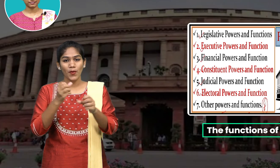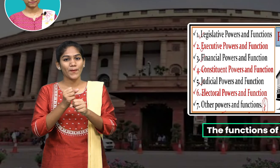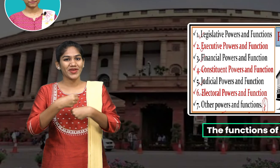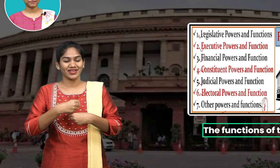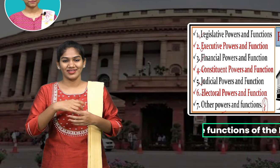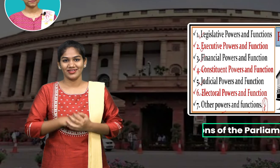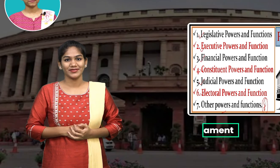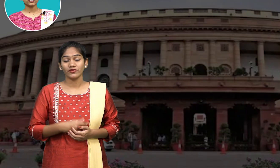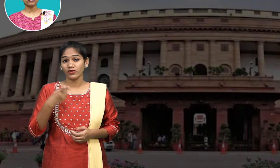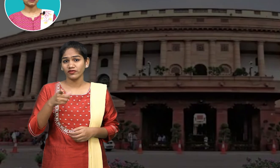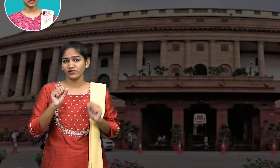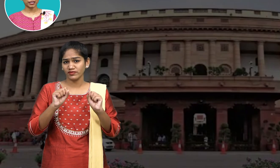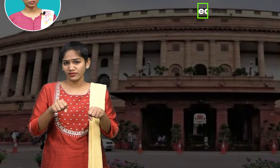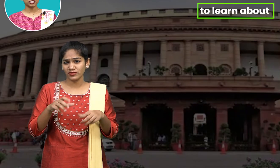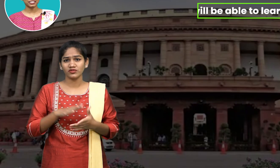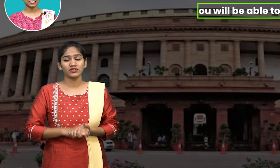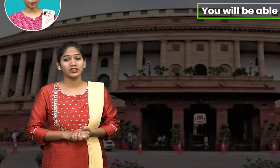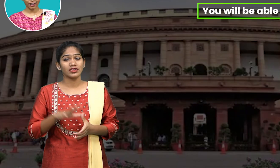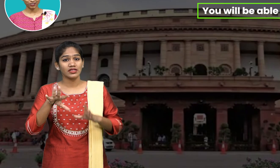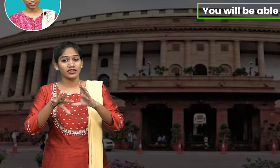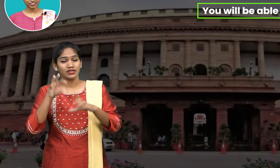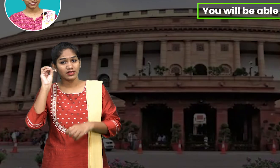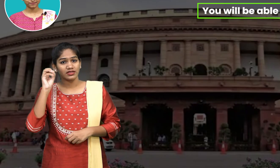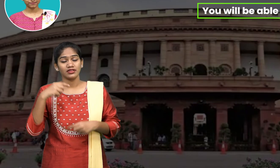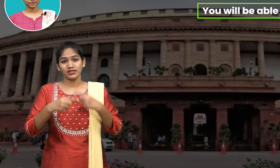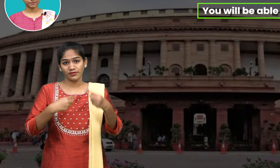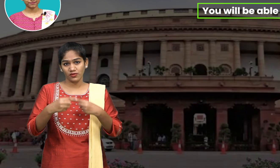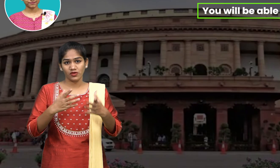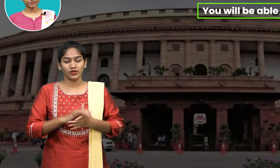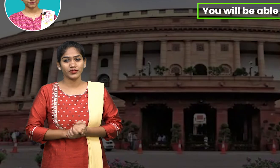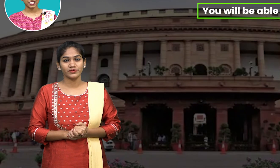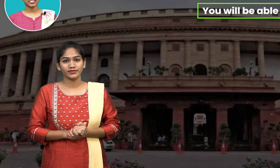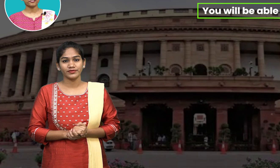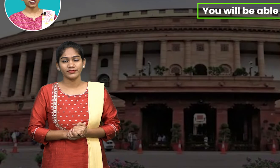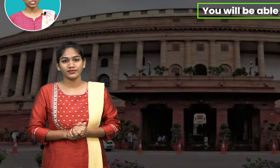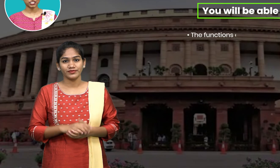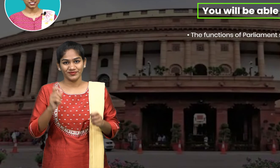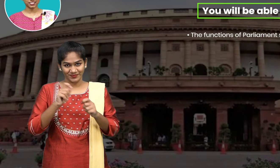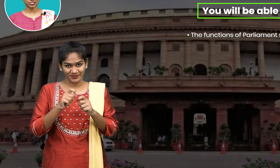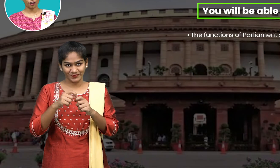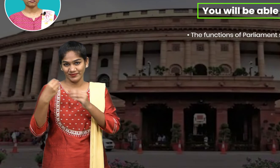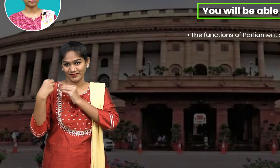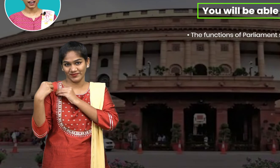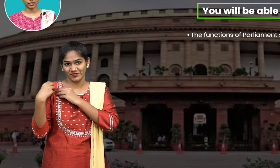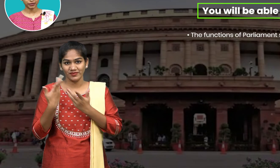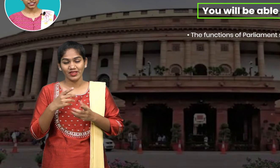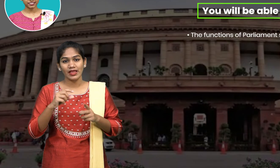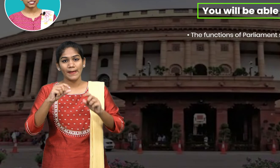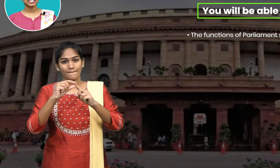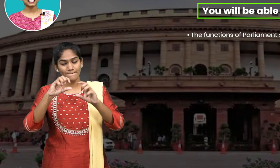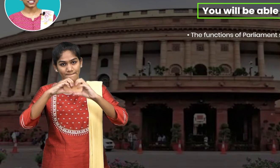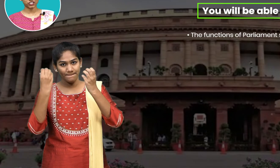lawmaking. You will be able to learn about the functions of